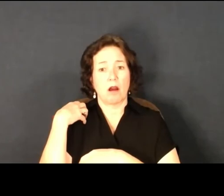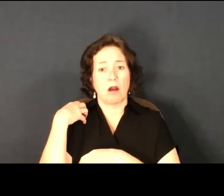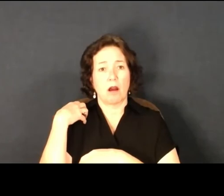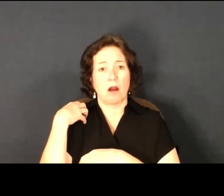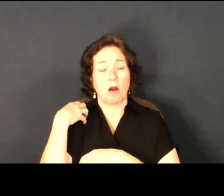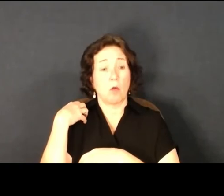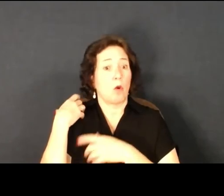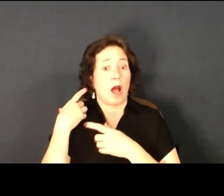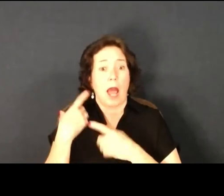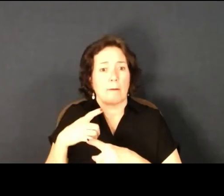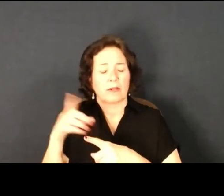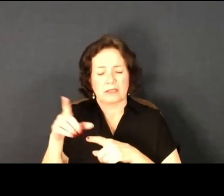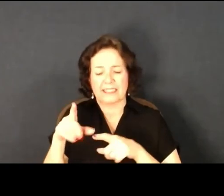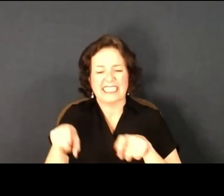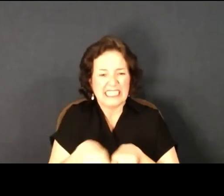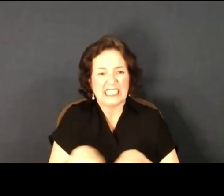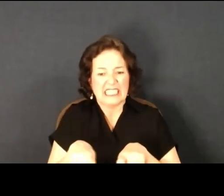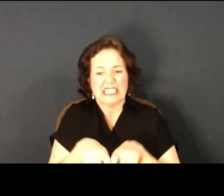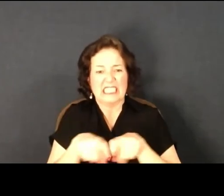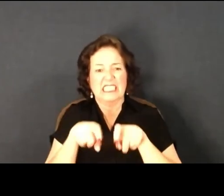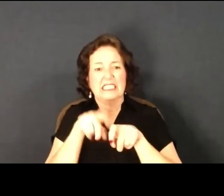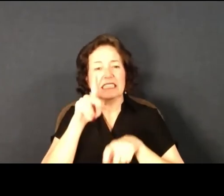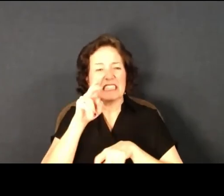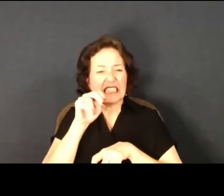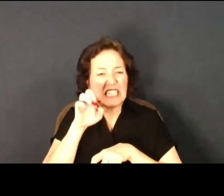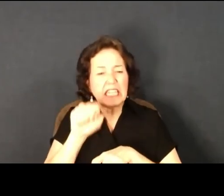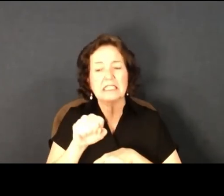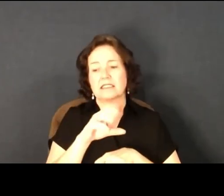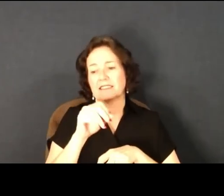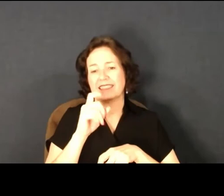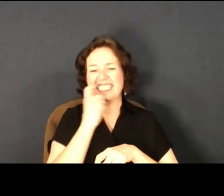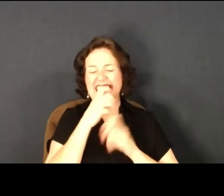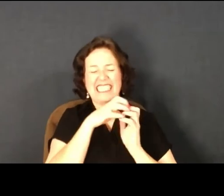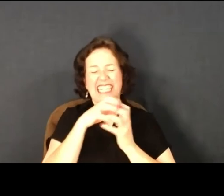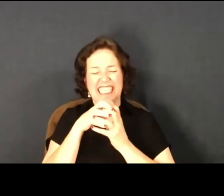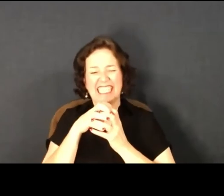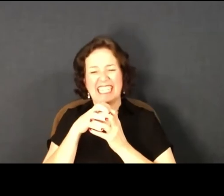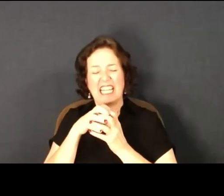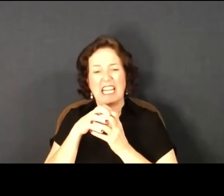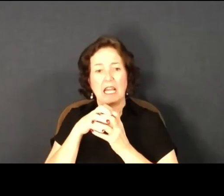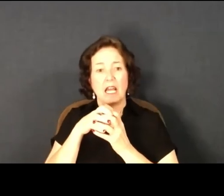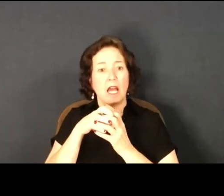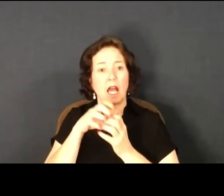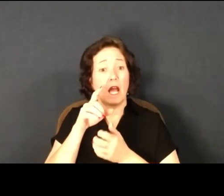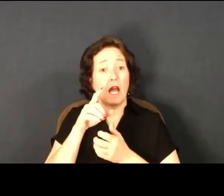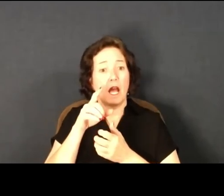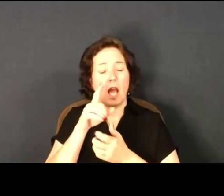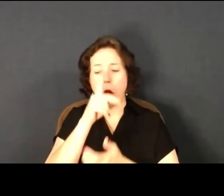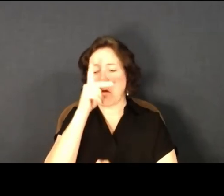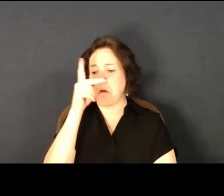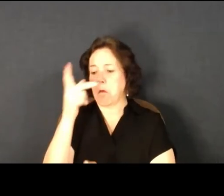started knocking and his teeth started rattling. And clickety-clack fell down